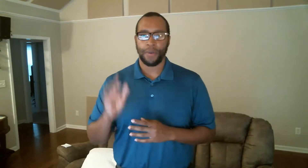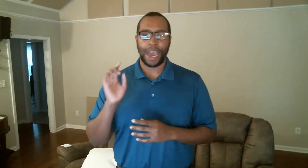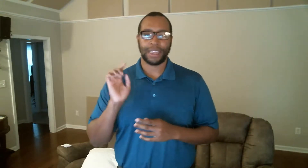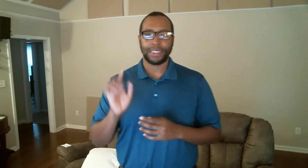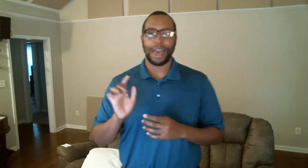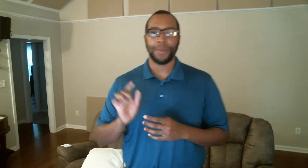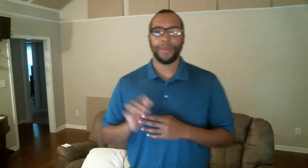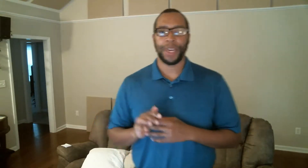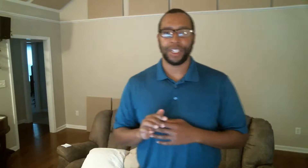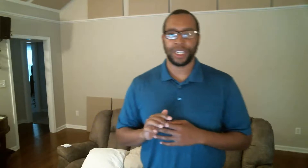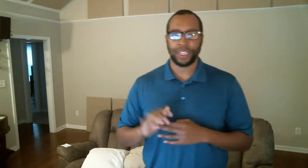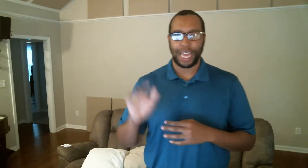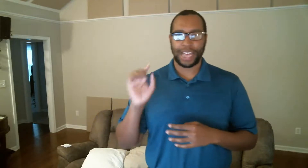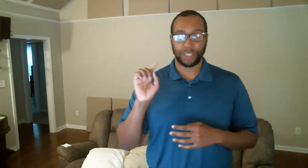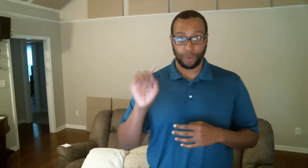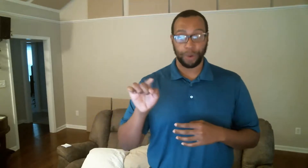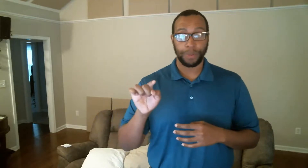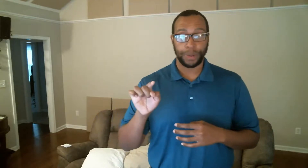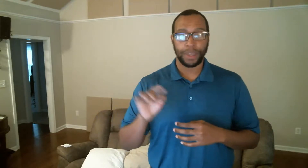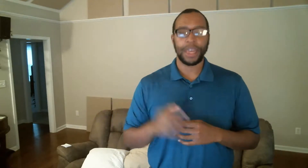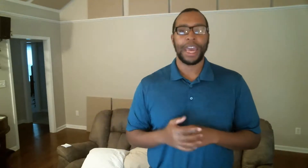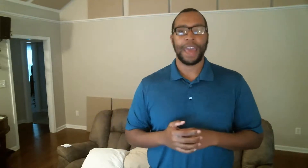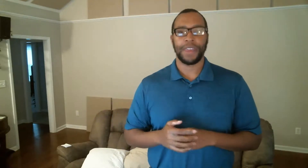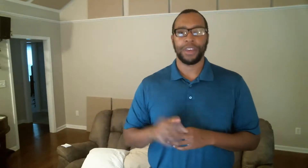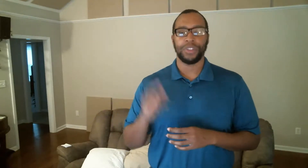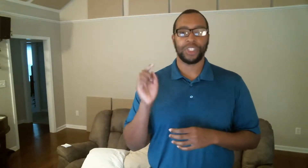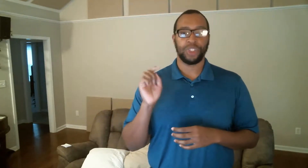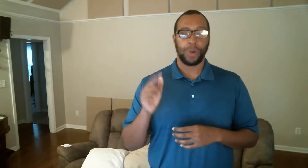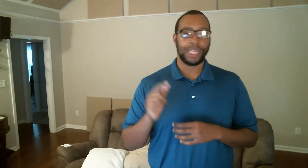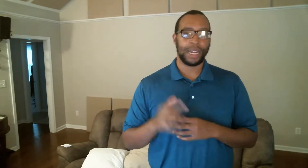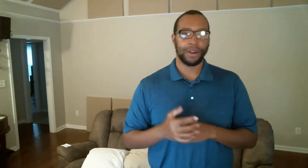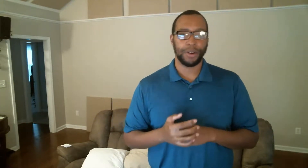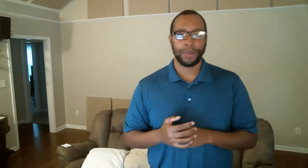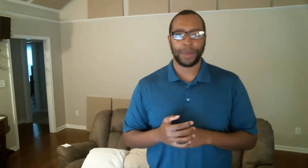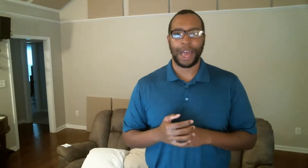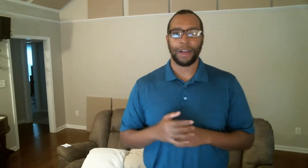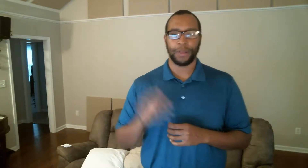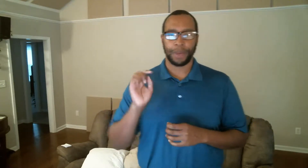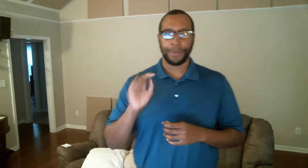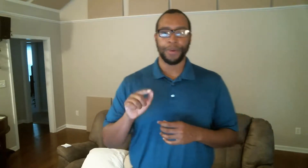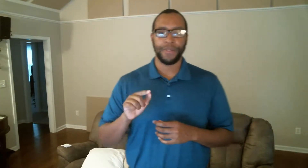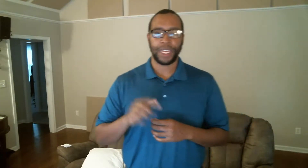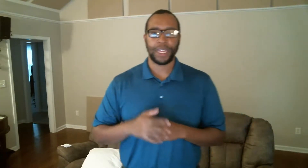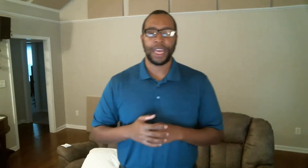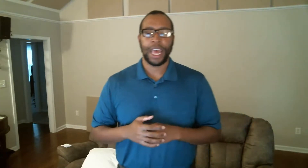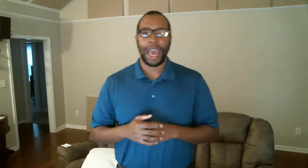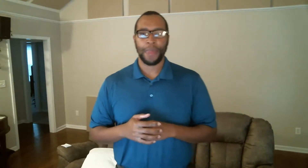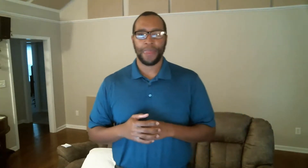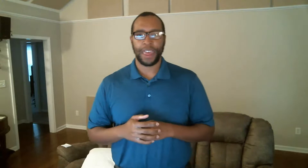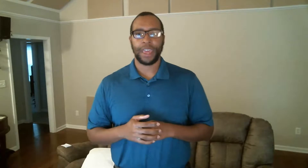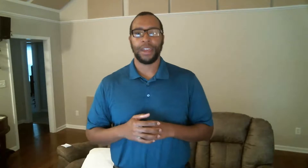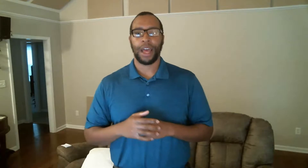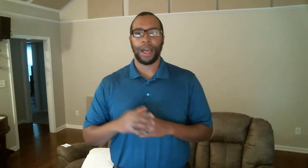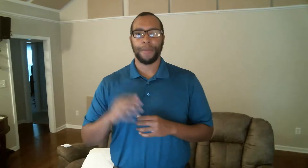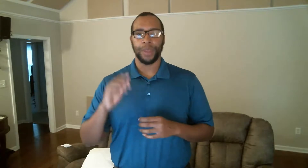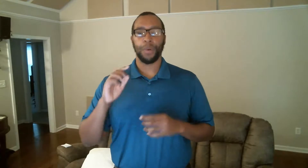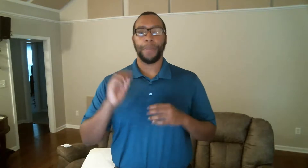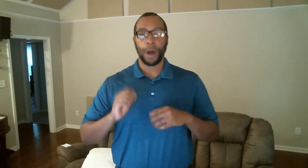right at the top of the page, it has group, and then you just join that group. I'll approve it, and then you will